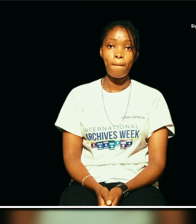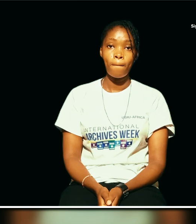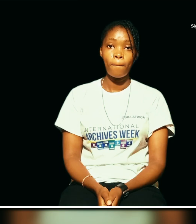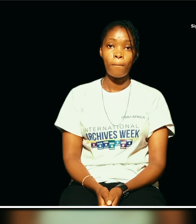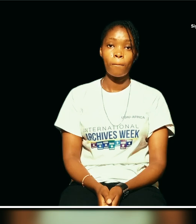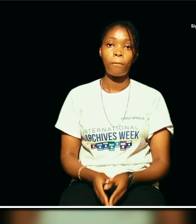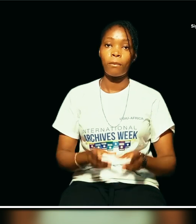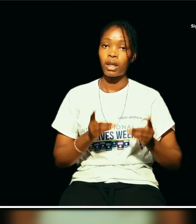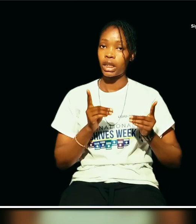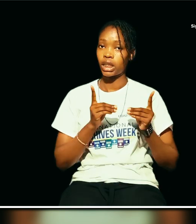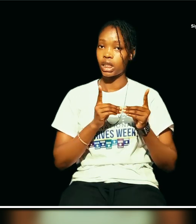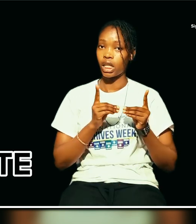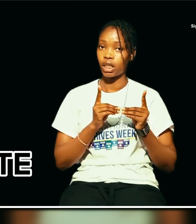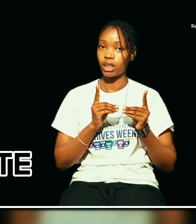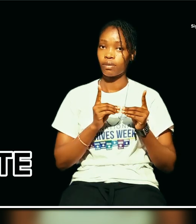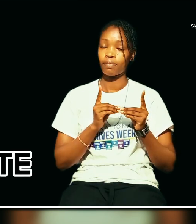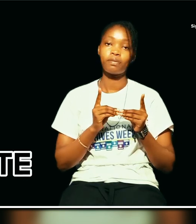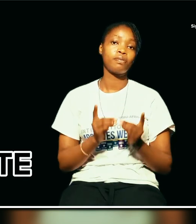date,